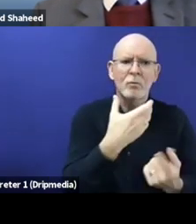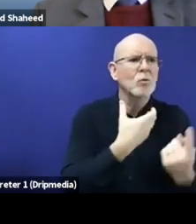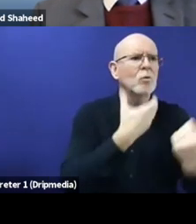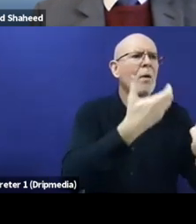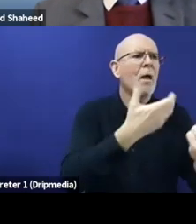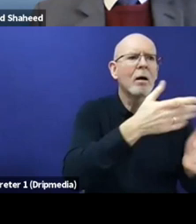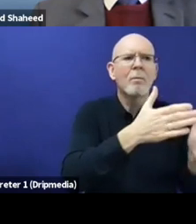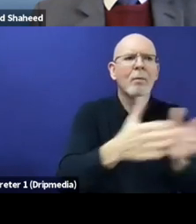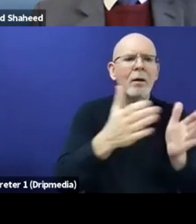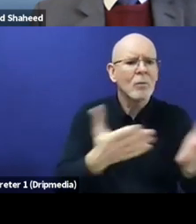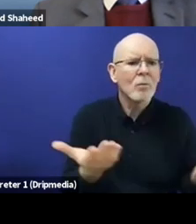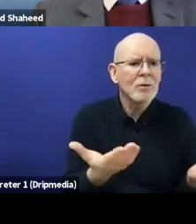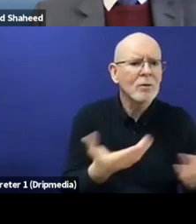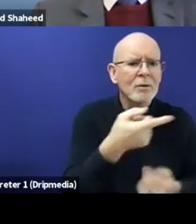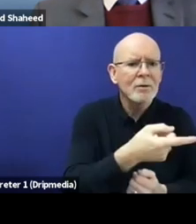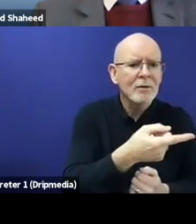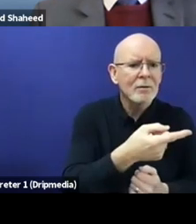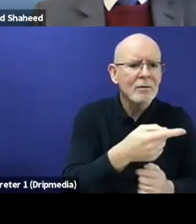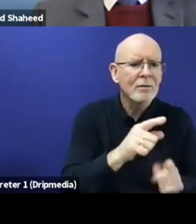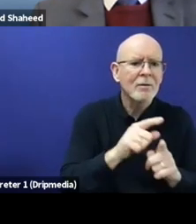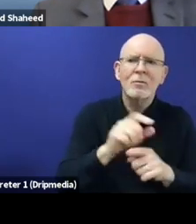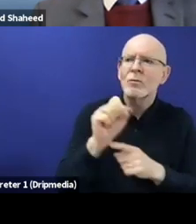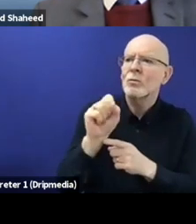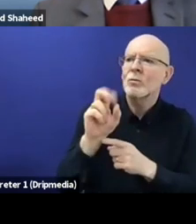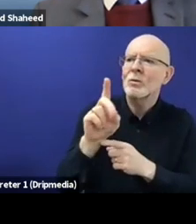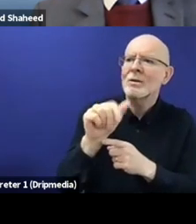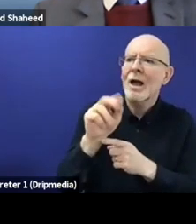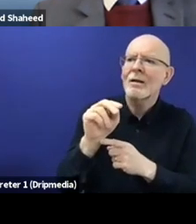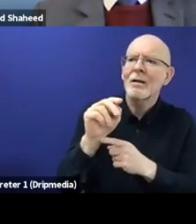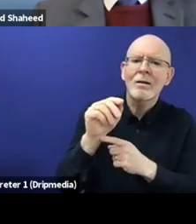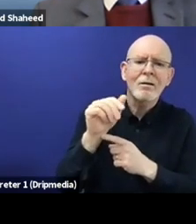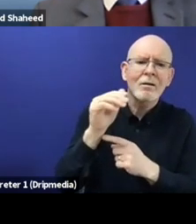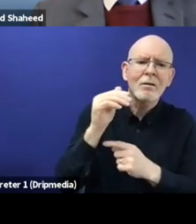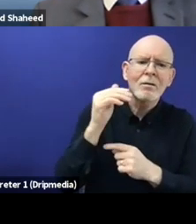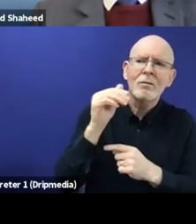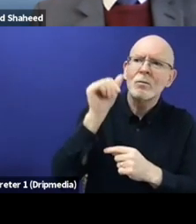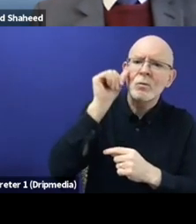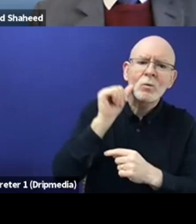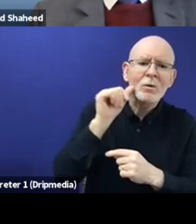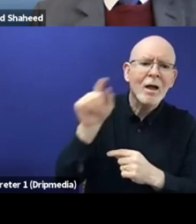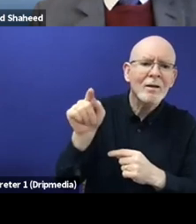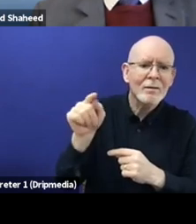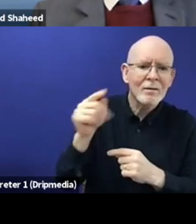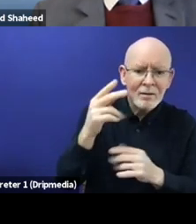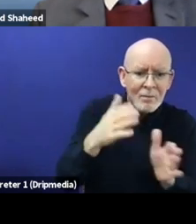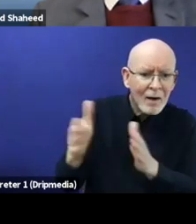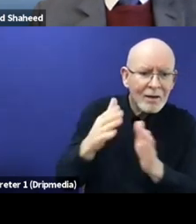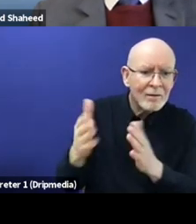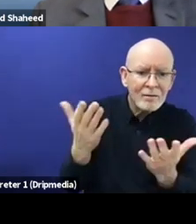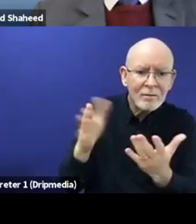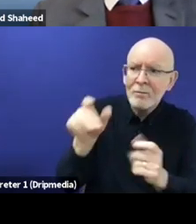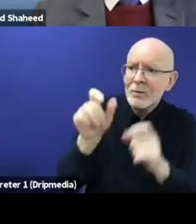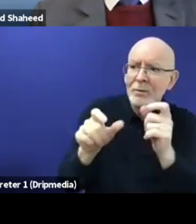So if UNHCR can collaborate and work with where the origin of the displaced persons